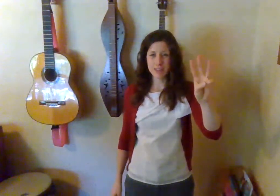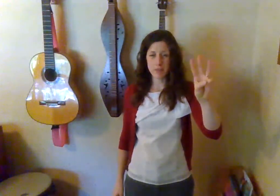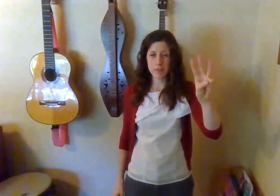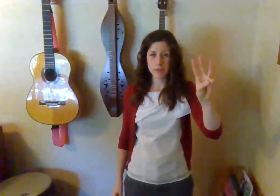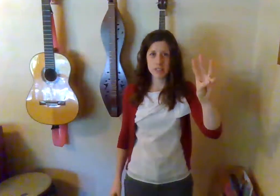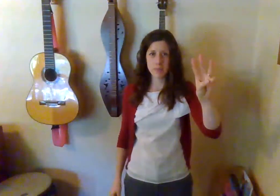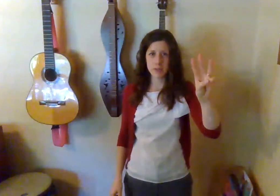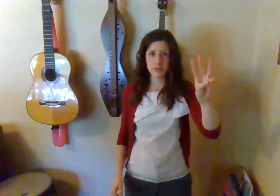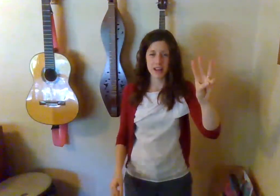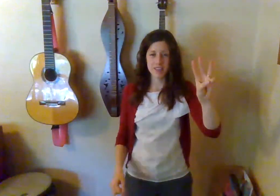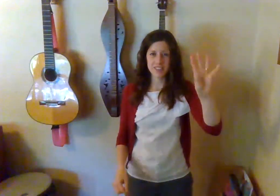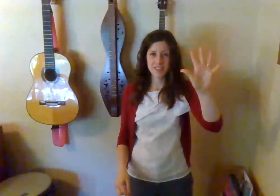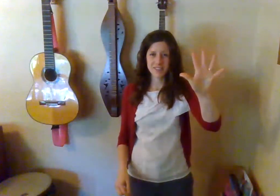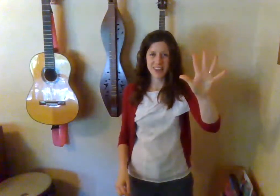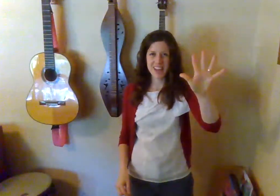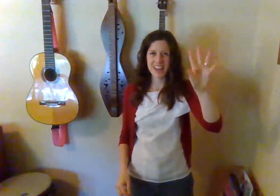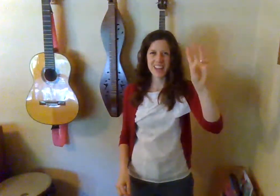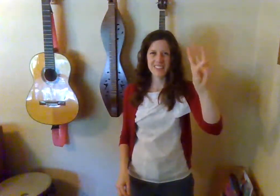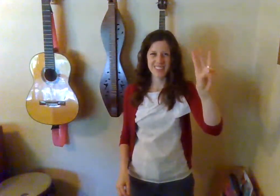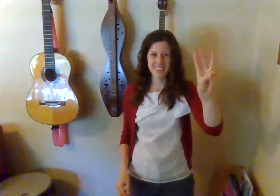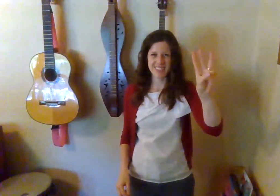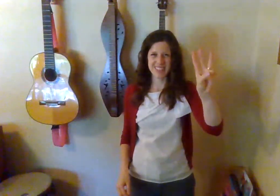flip those numbers around. Five, three.